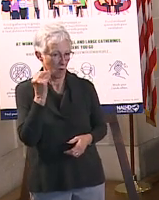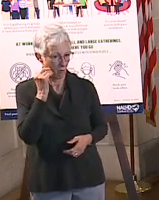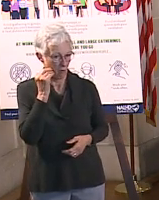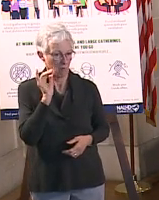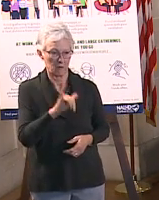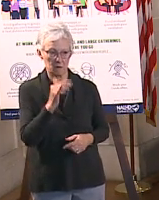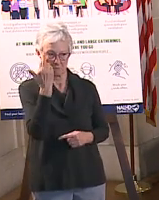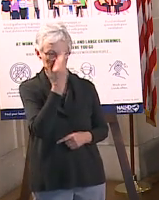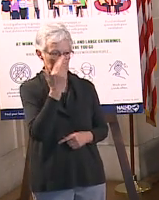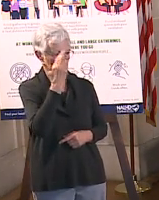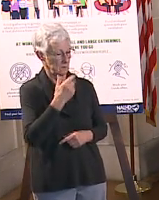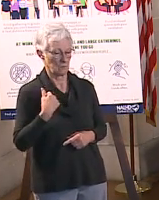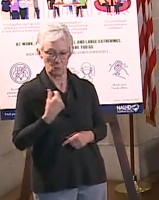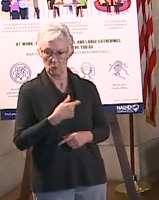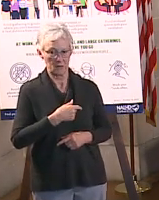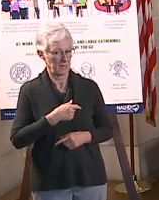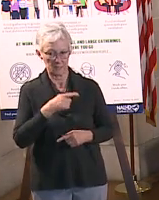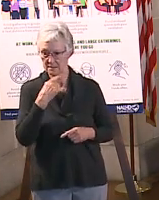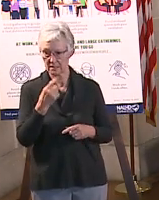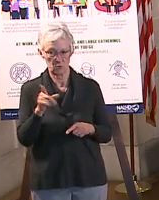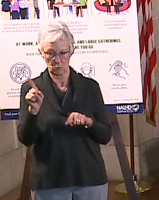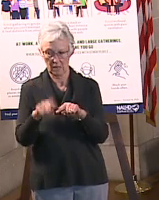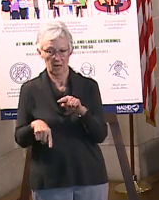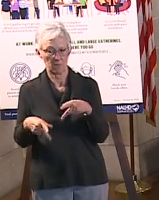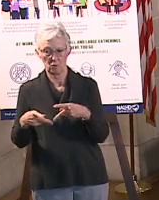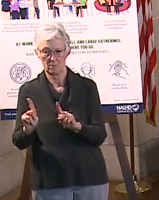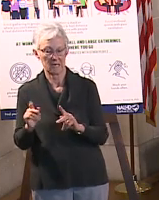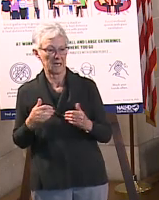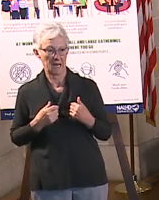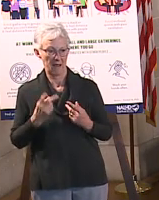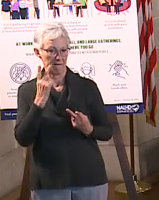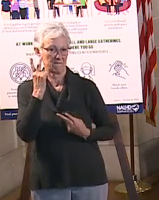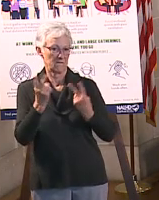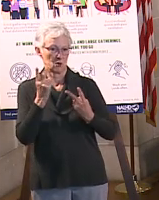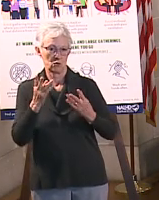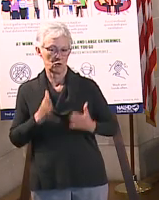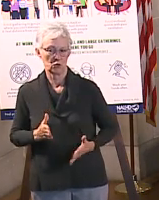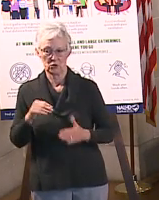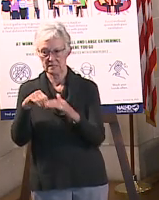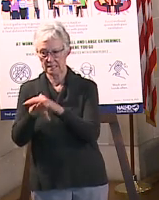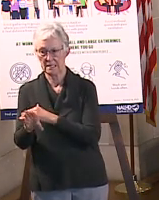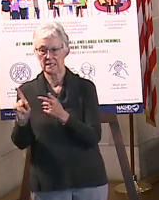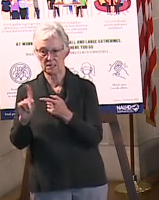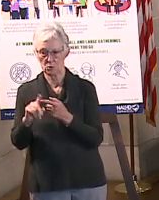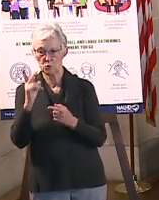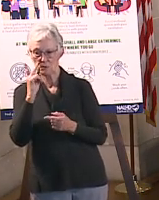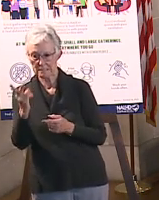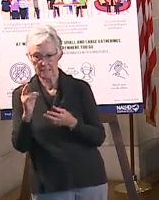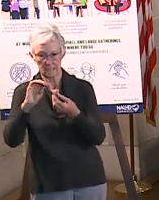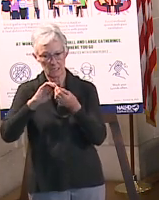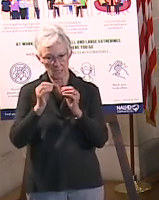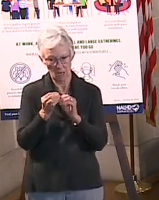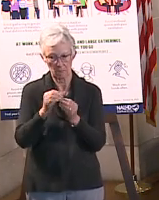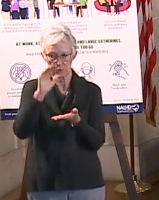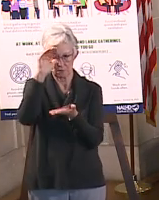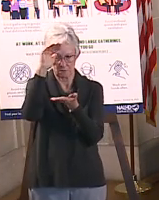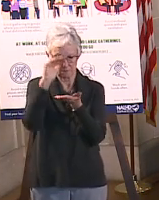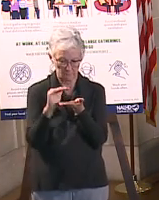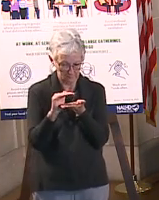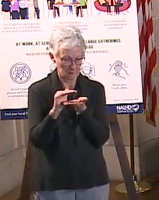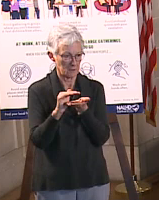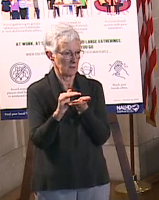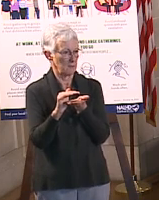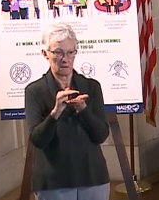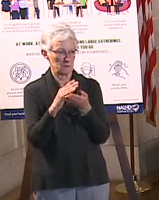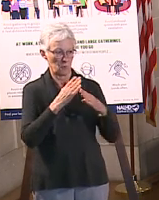you've got to follow this protocol before you can start allowing visitors in many long-term care facilities. You know, when they get a case, have to prevent visitors from coming